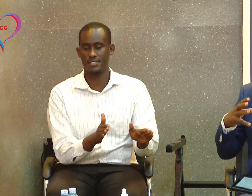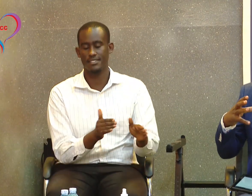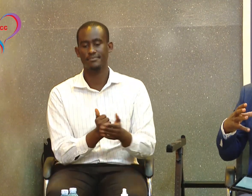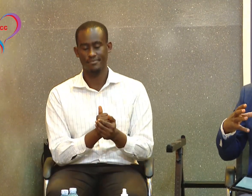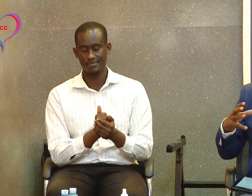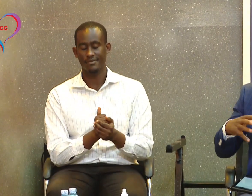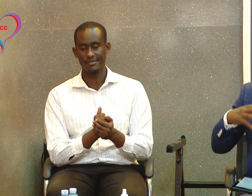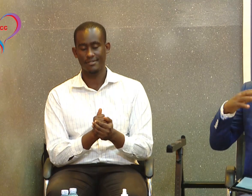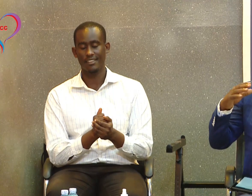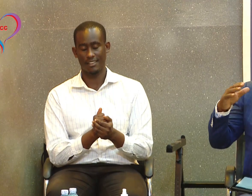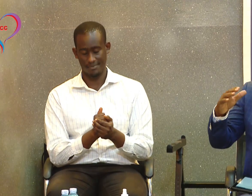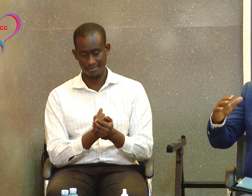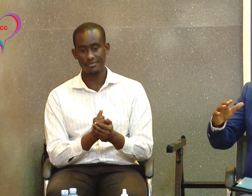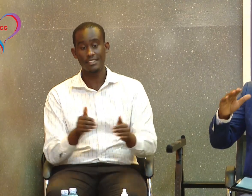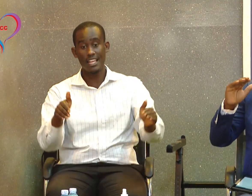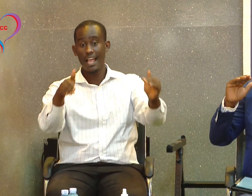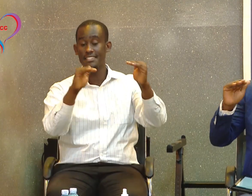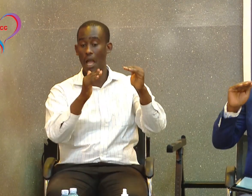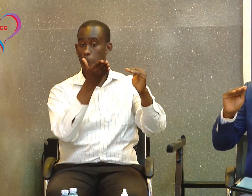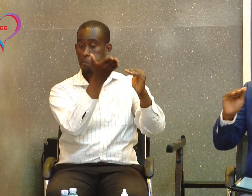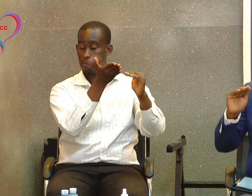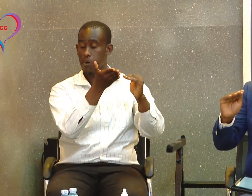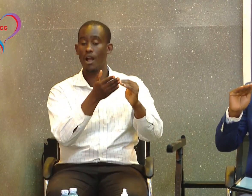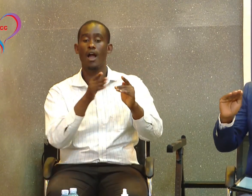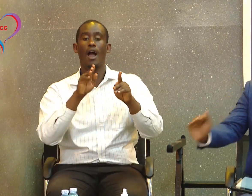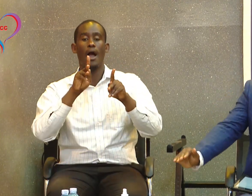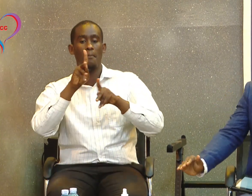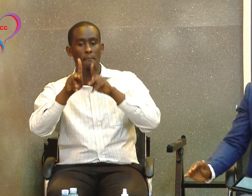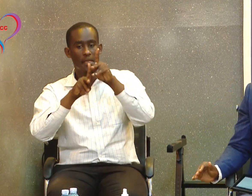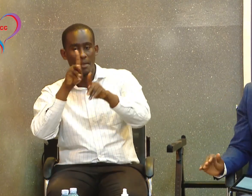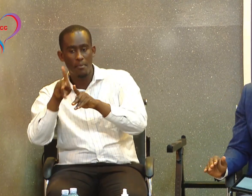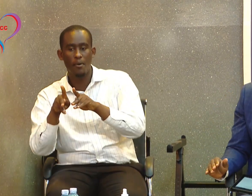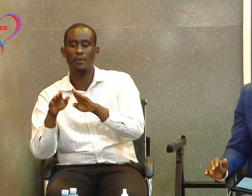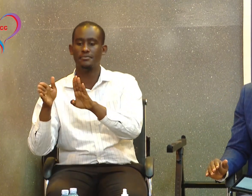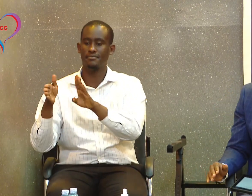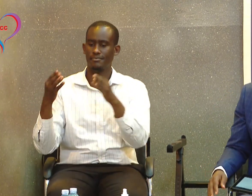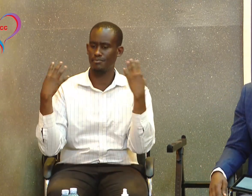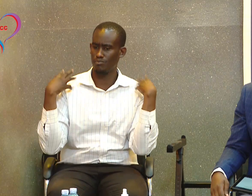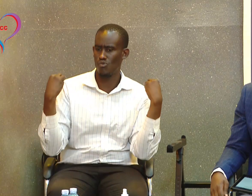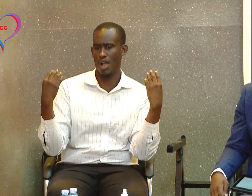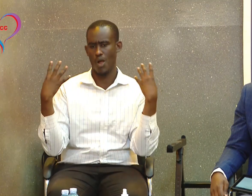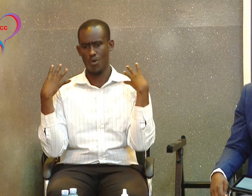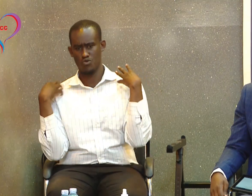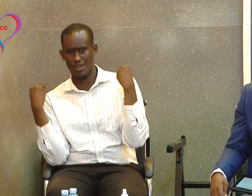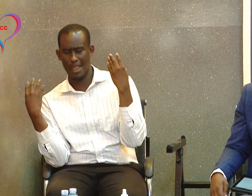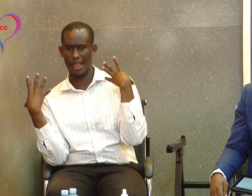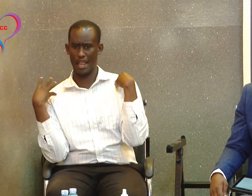people are helping you. They are doing, they are preparing you for your purpose.